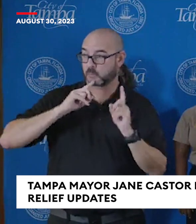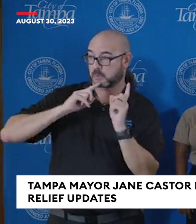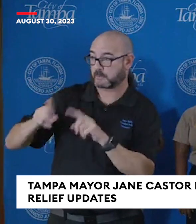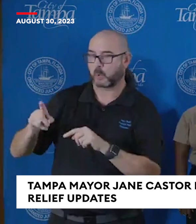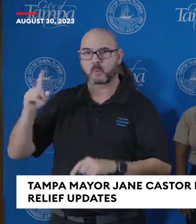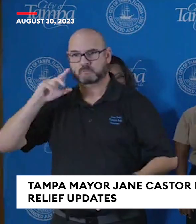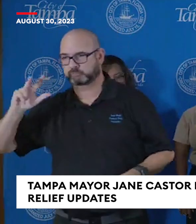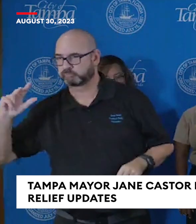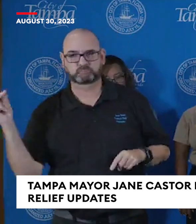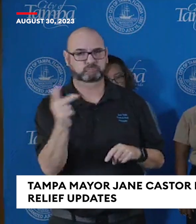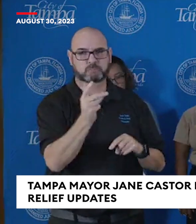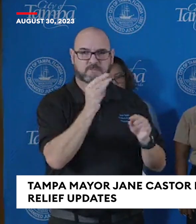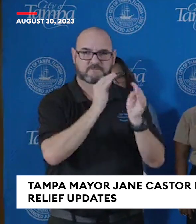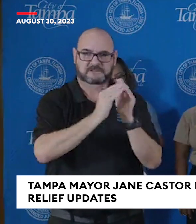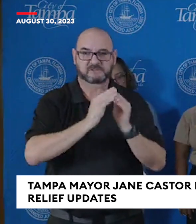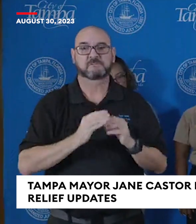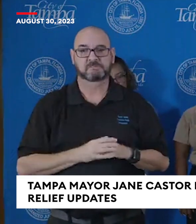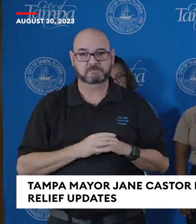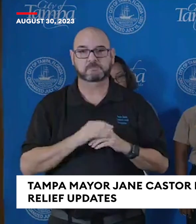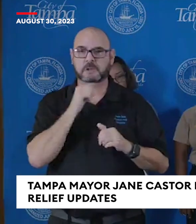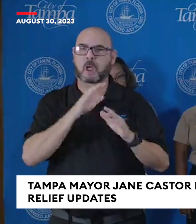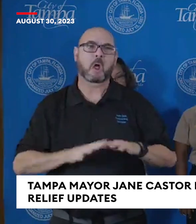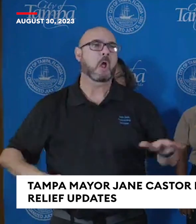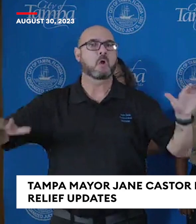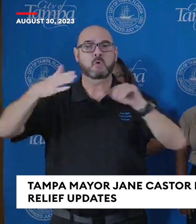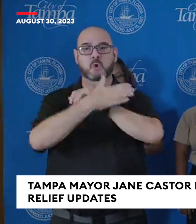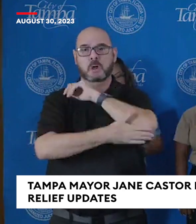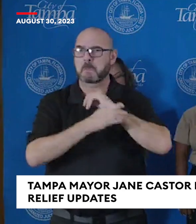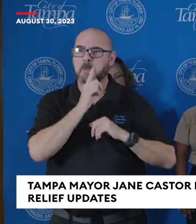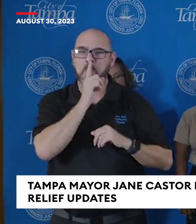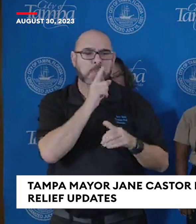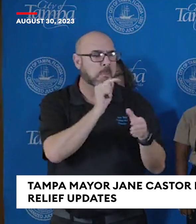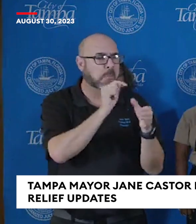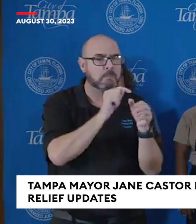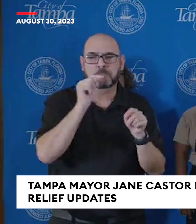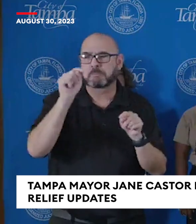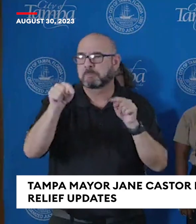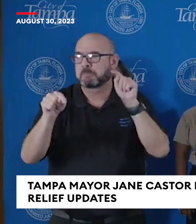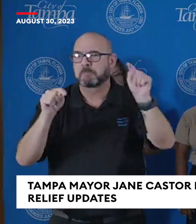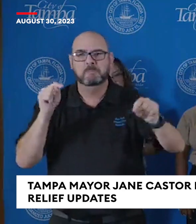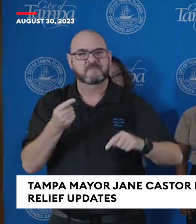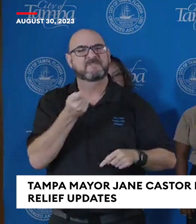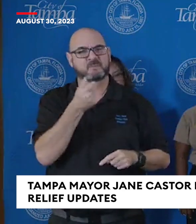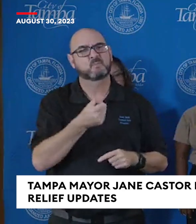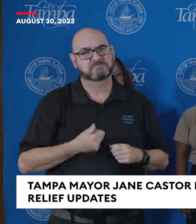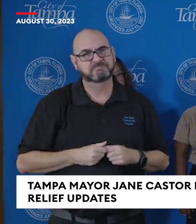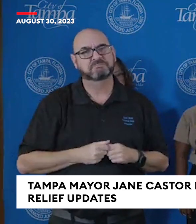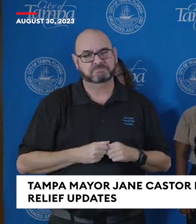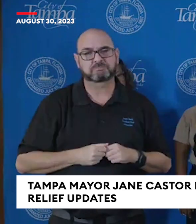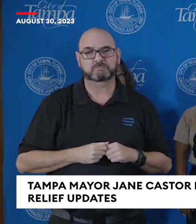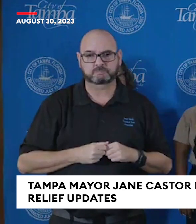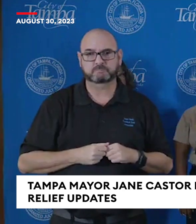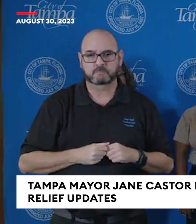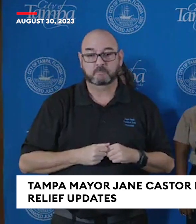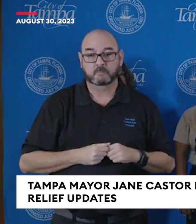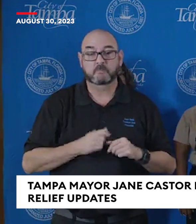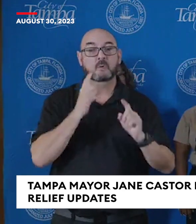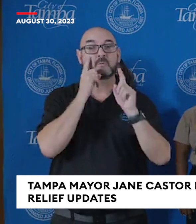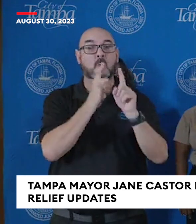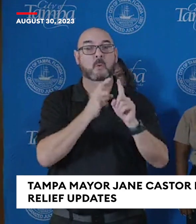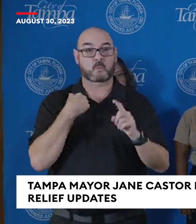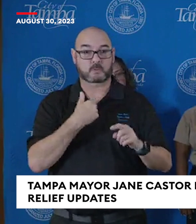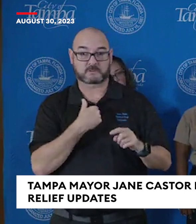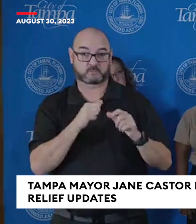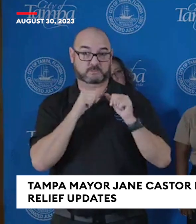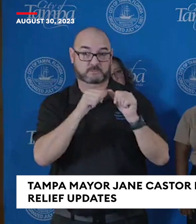outages, which is good for our community. However, we are going to continue to see that